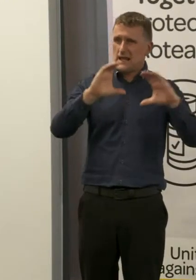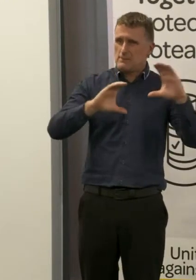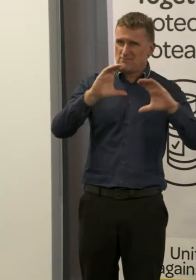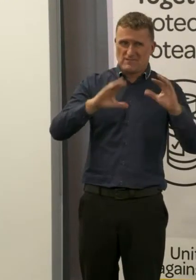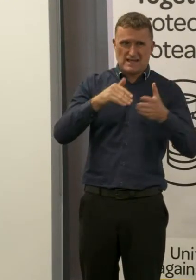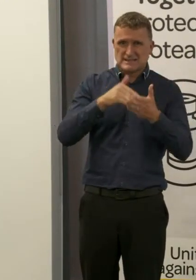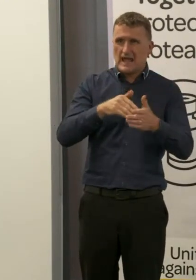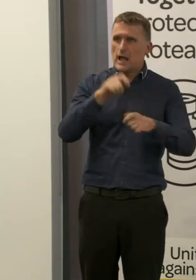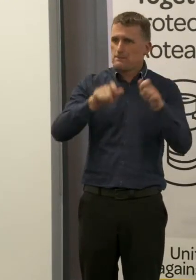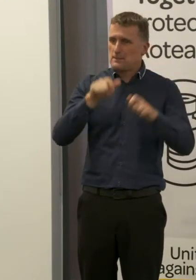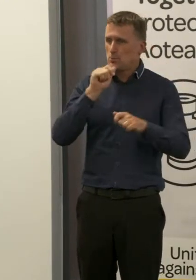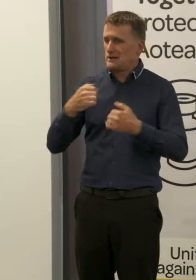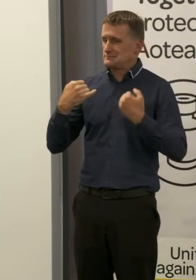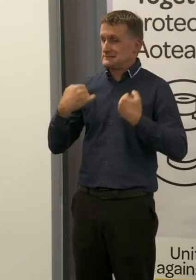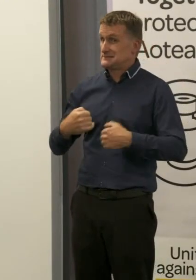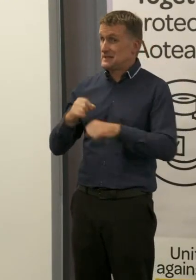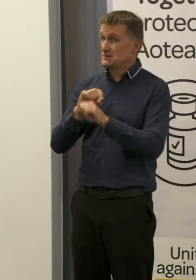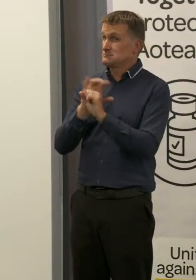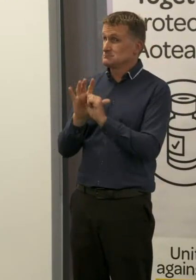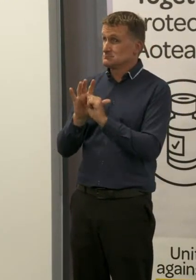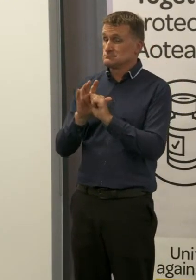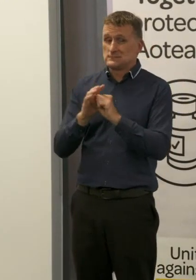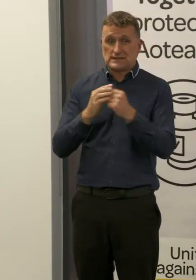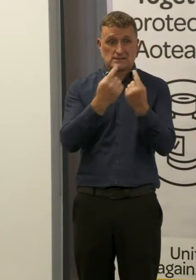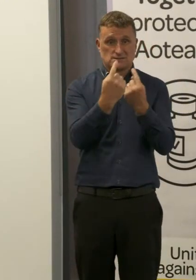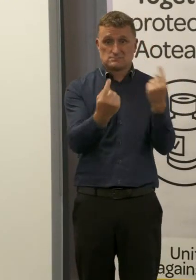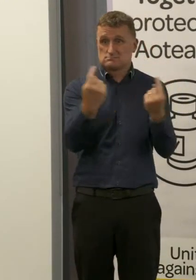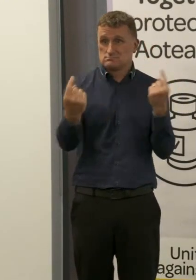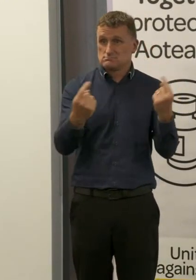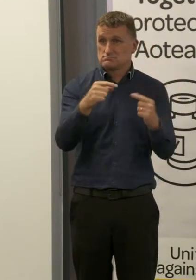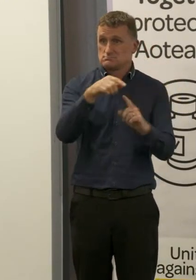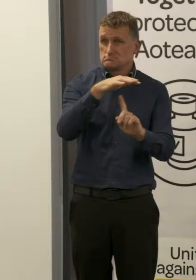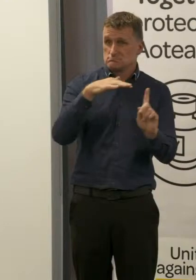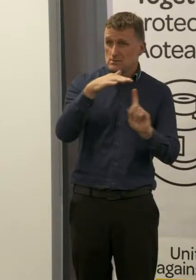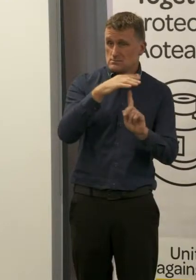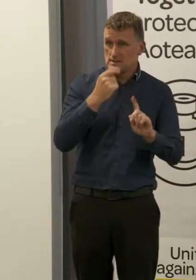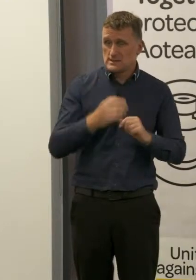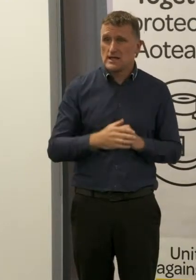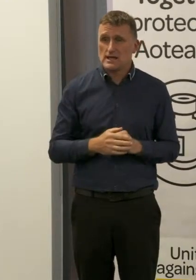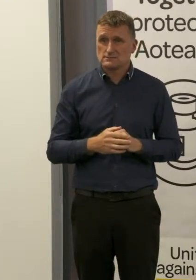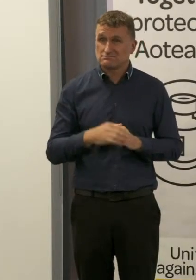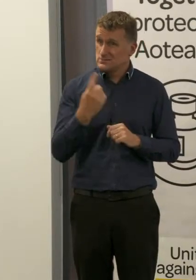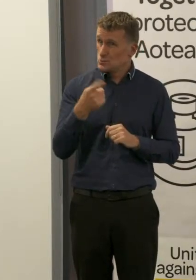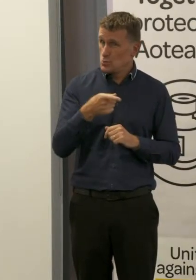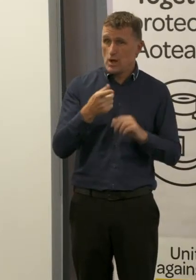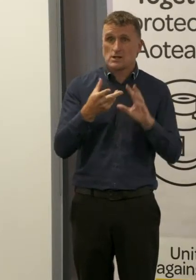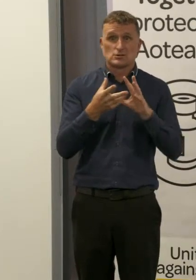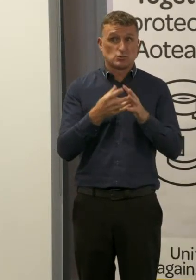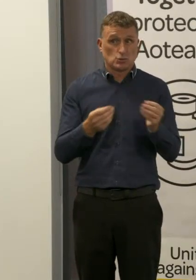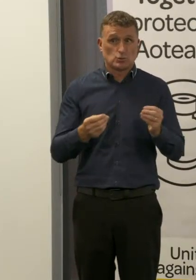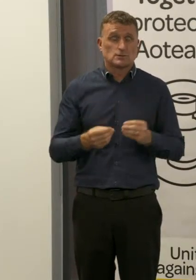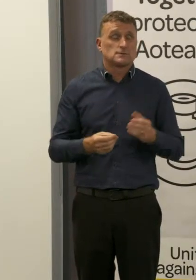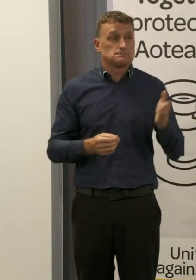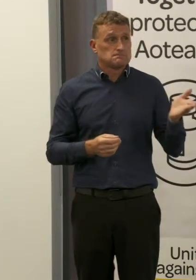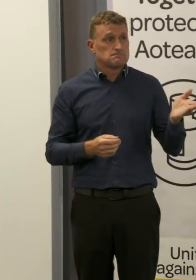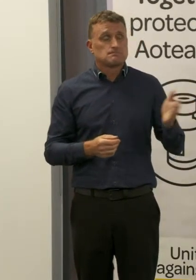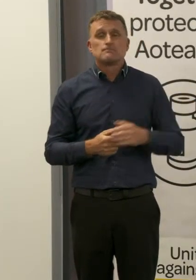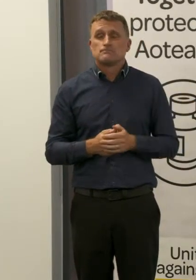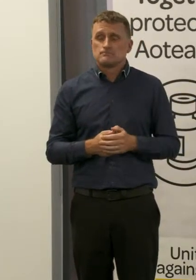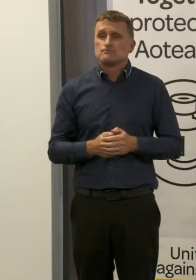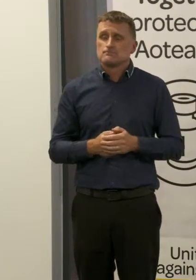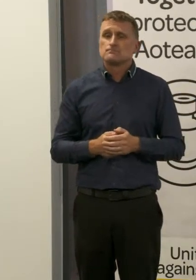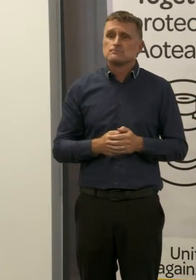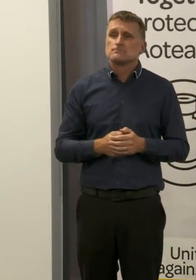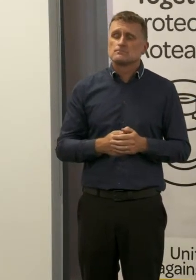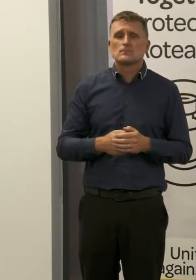you've got to deal with issues of household overcrowding? It's one part of the solution. So we have found the camper vans